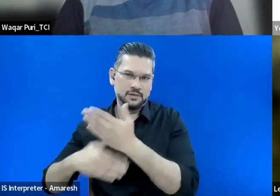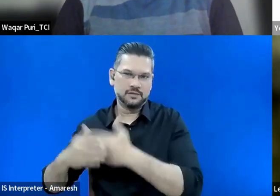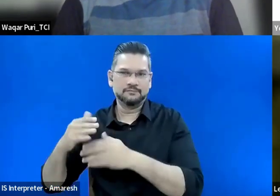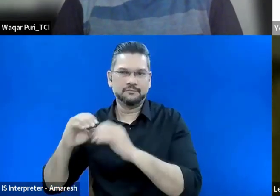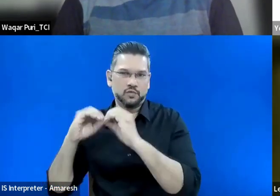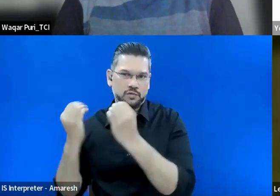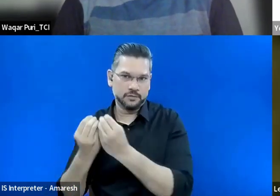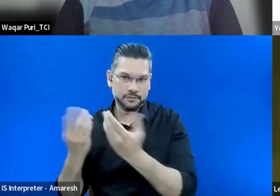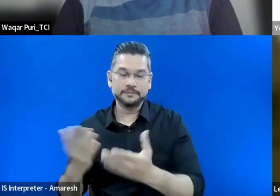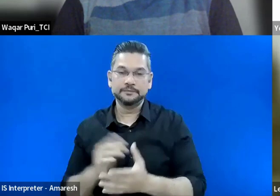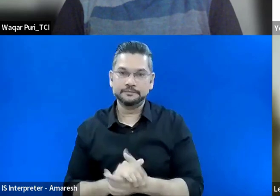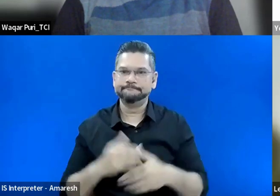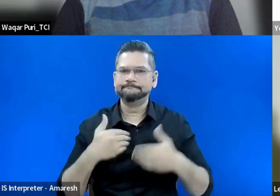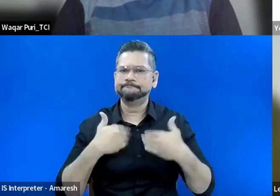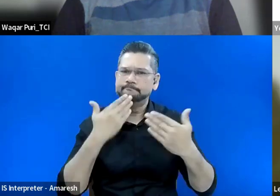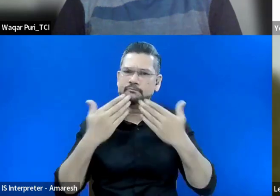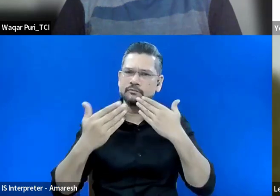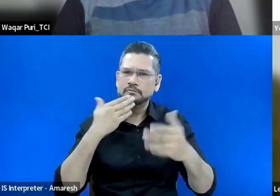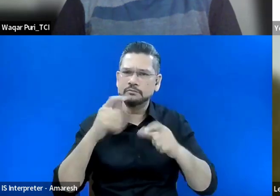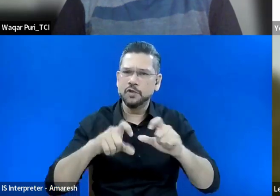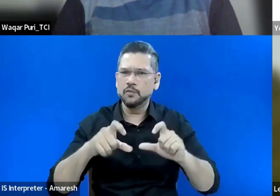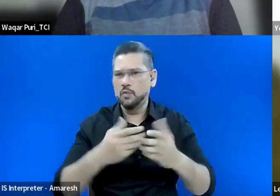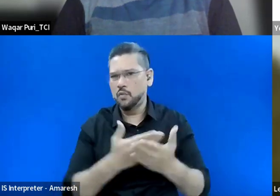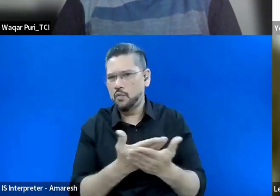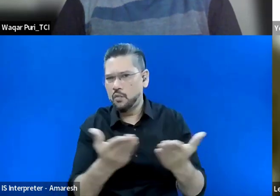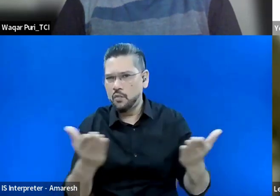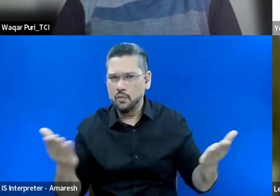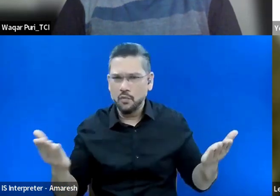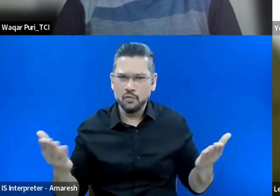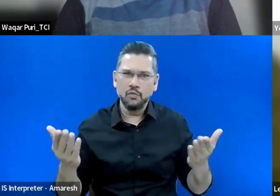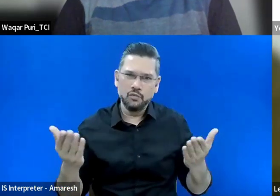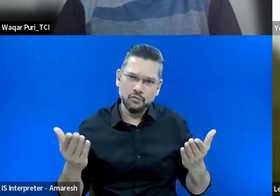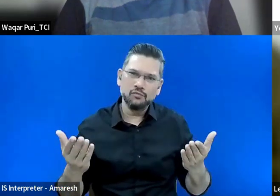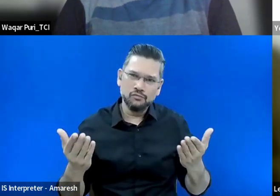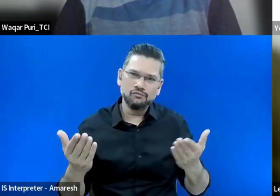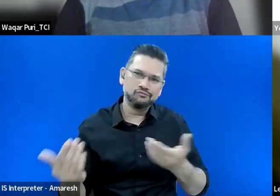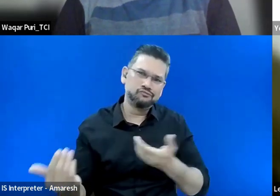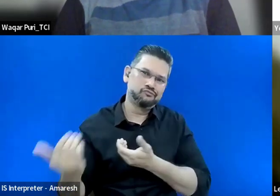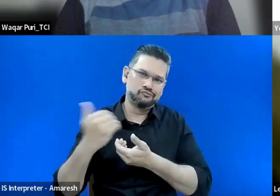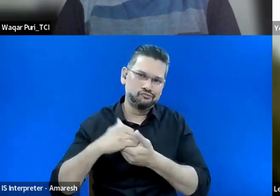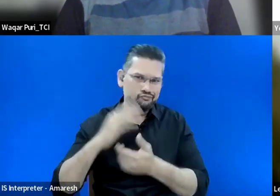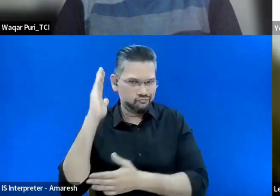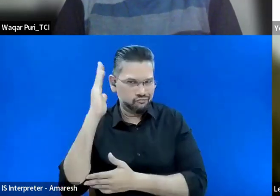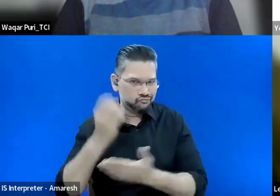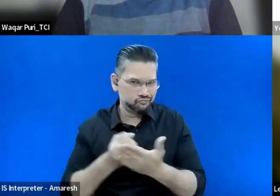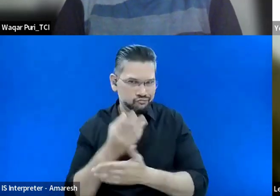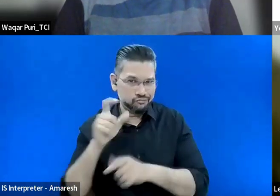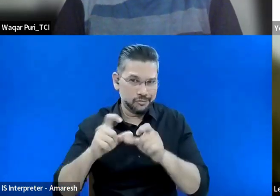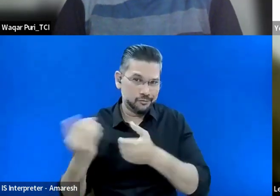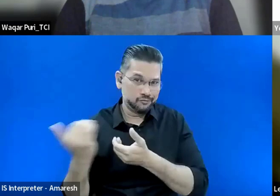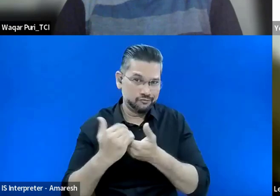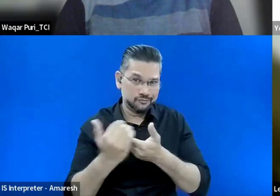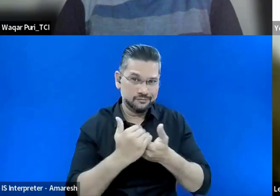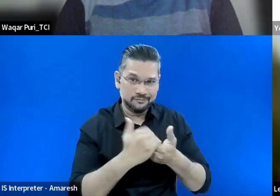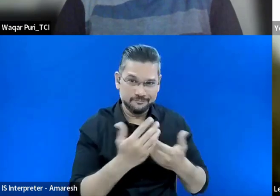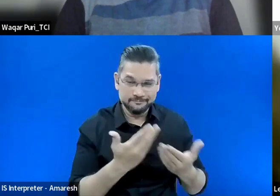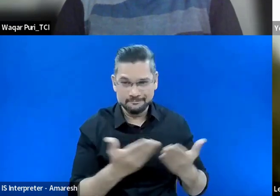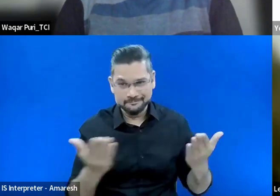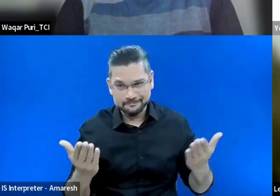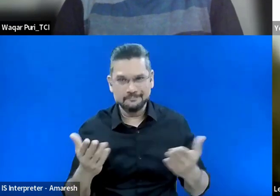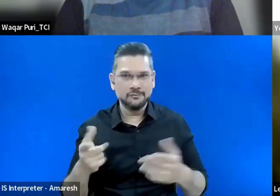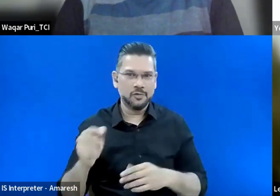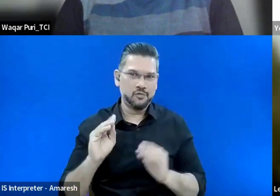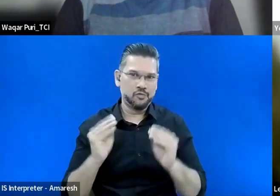speakers who have joined us today and has given us their precious time for sharing their experiences as youth with psychosocial